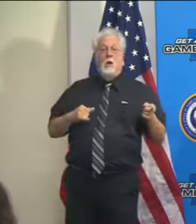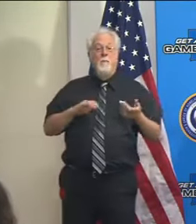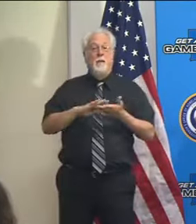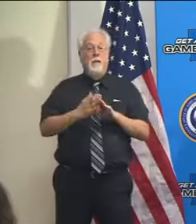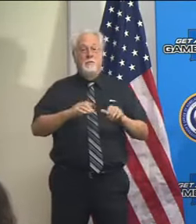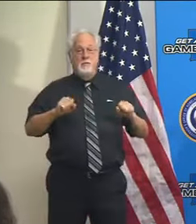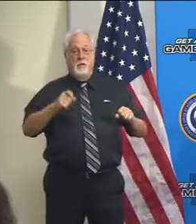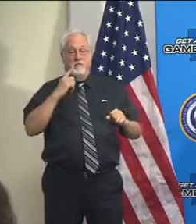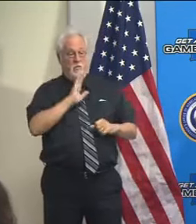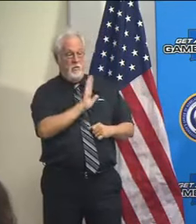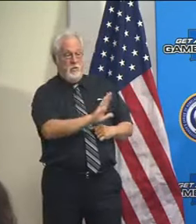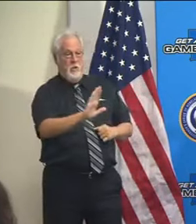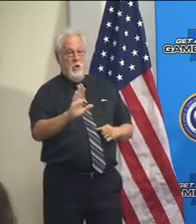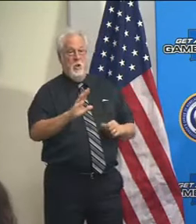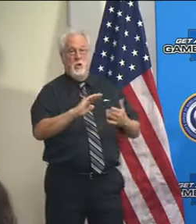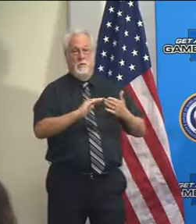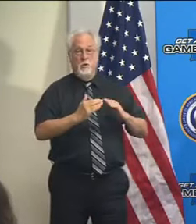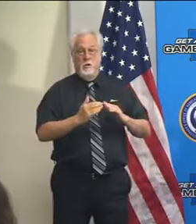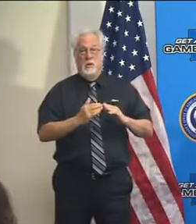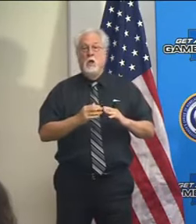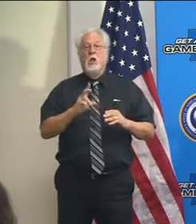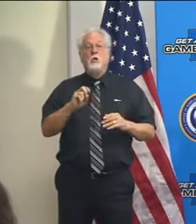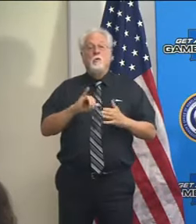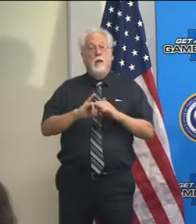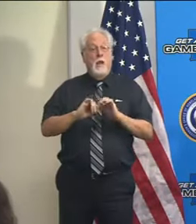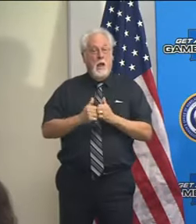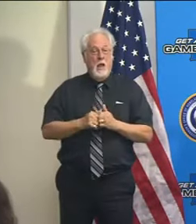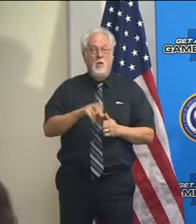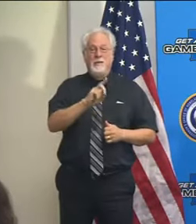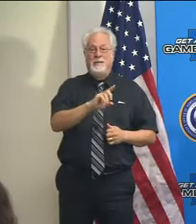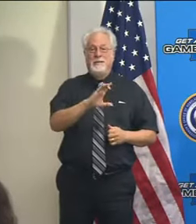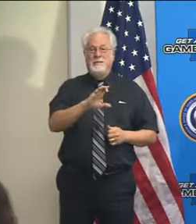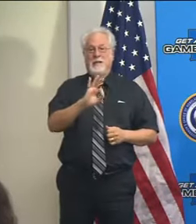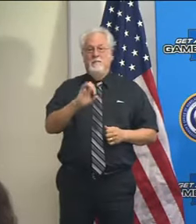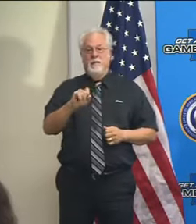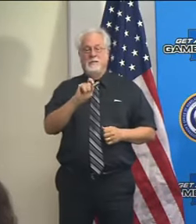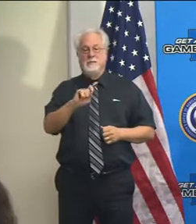available for their particular community. You do that by going to